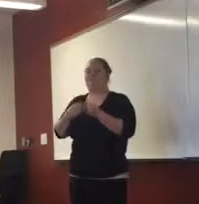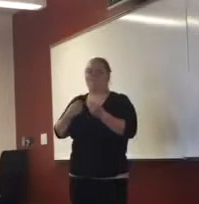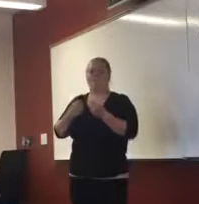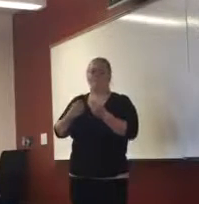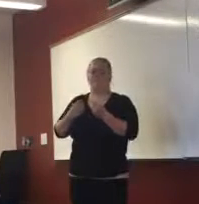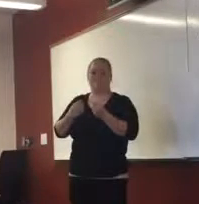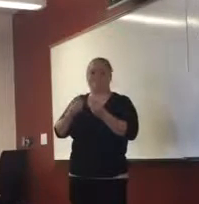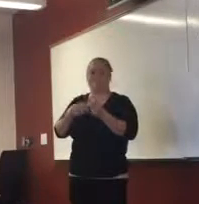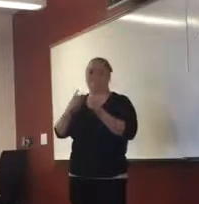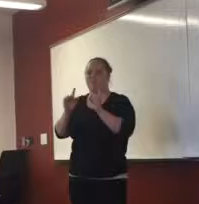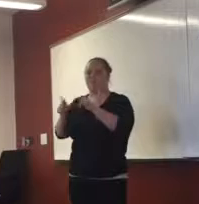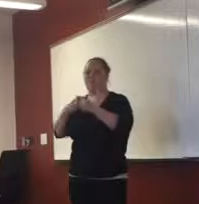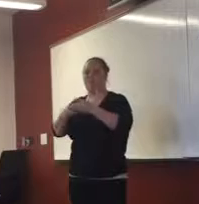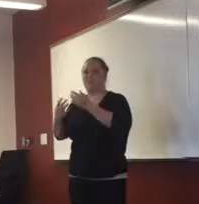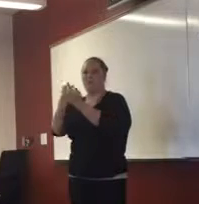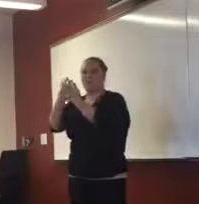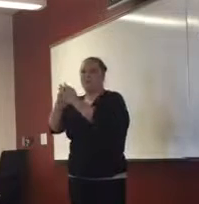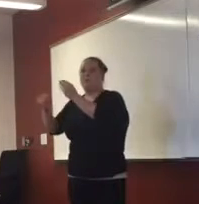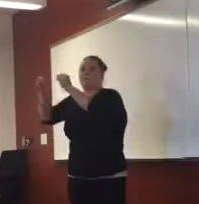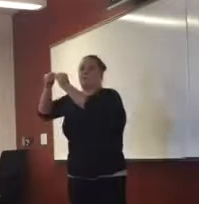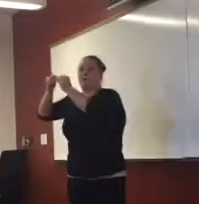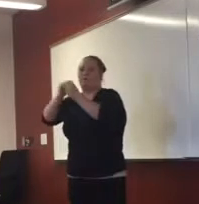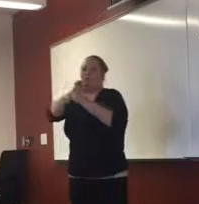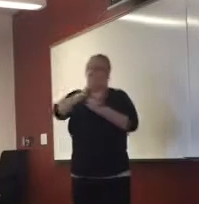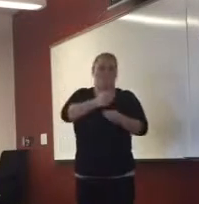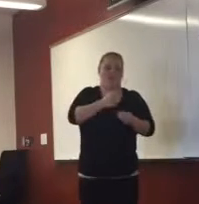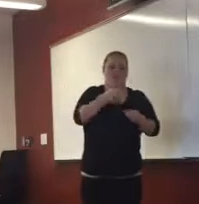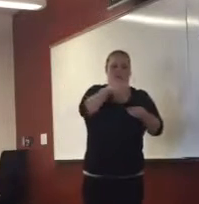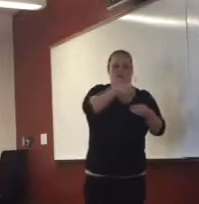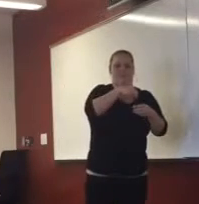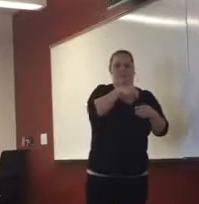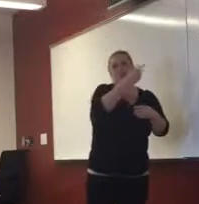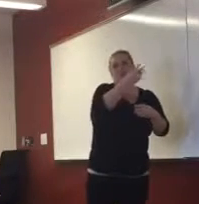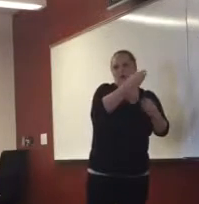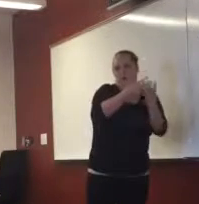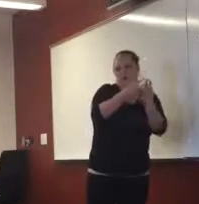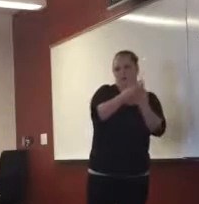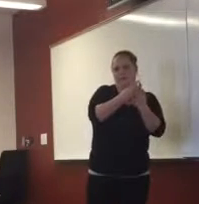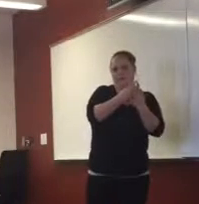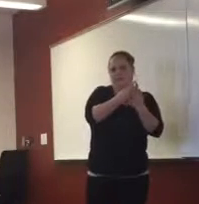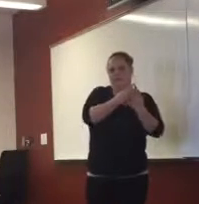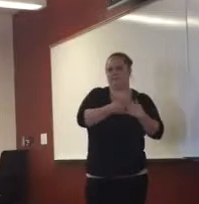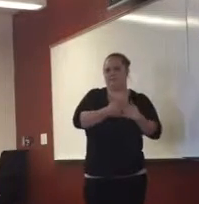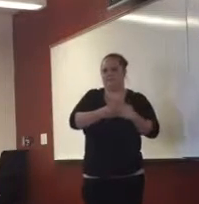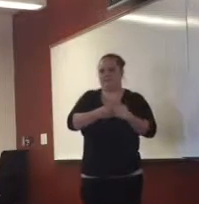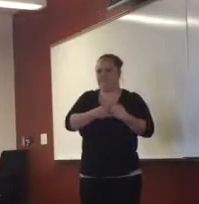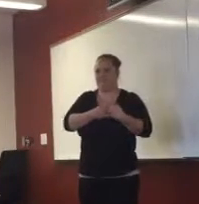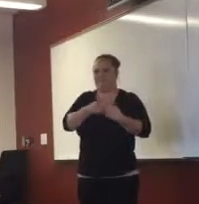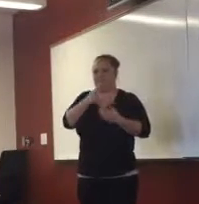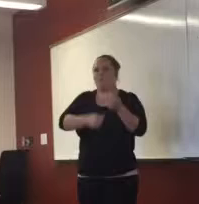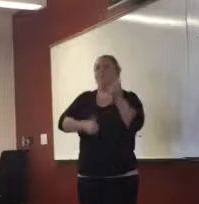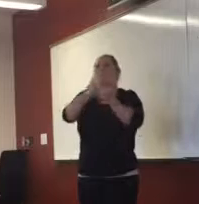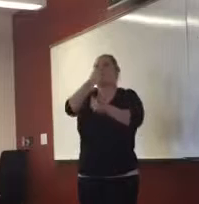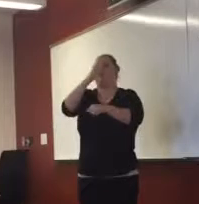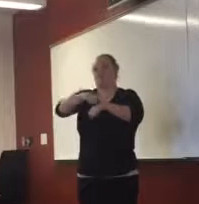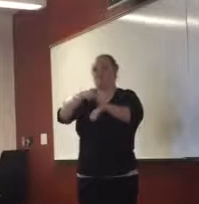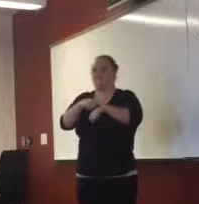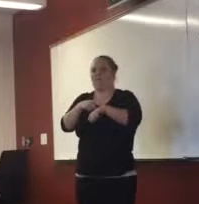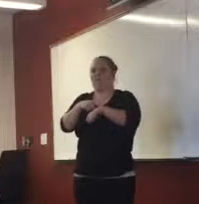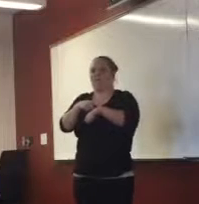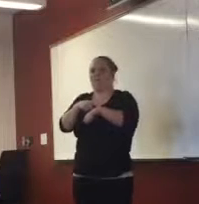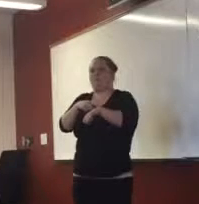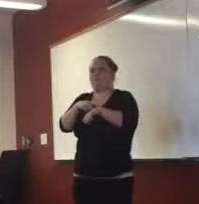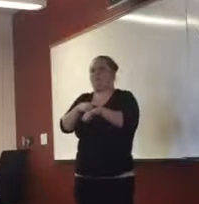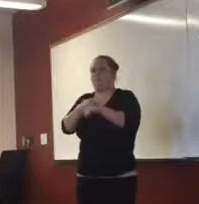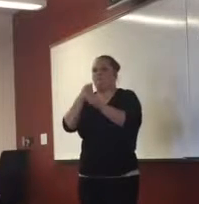And the last time I spoke to her, she was in